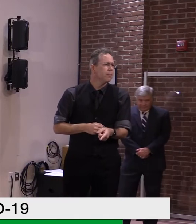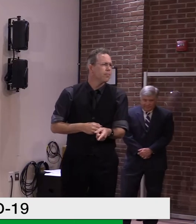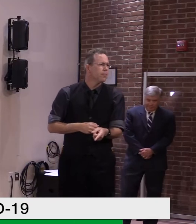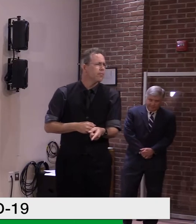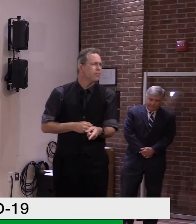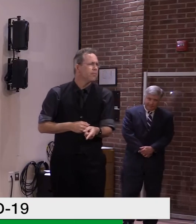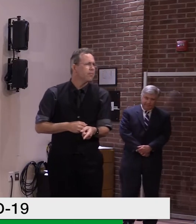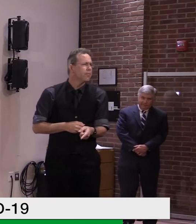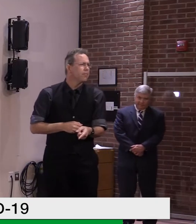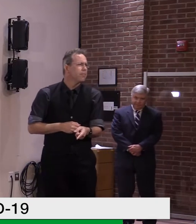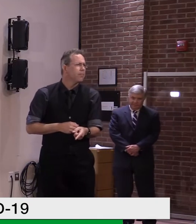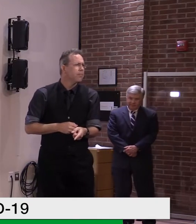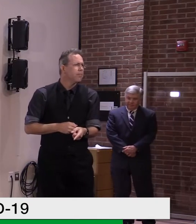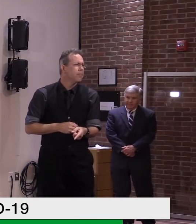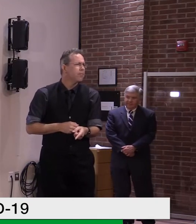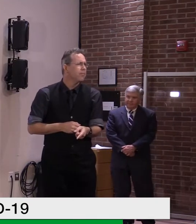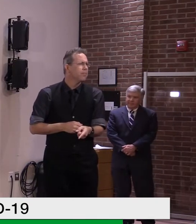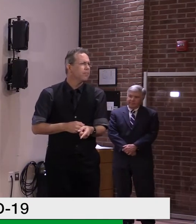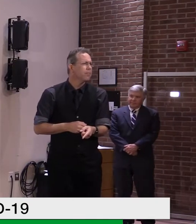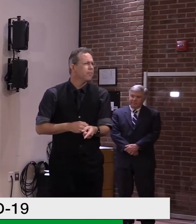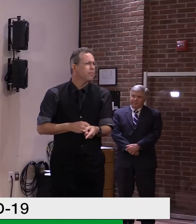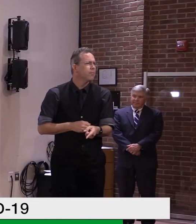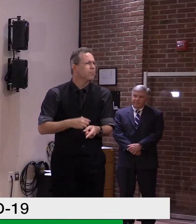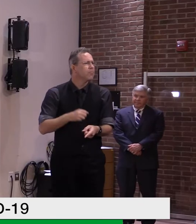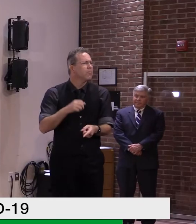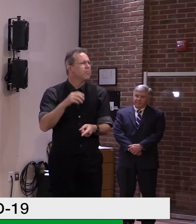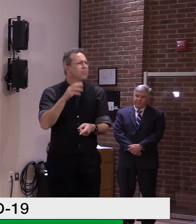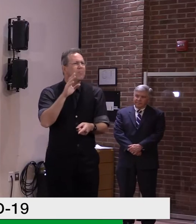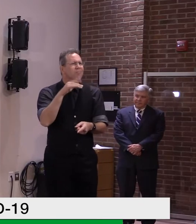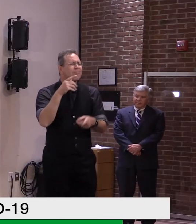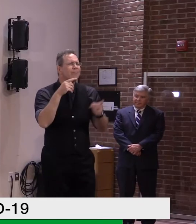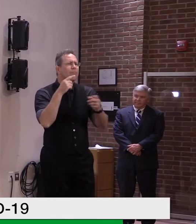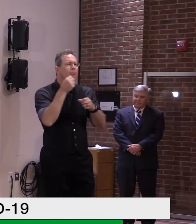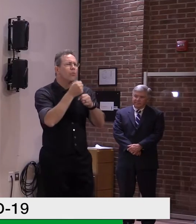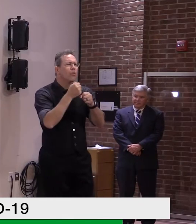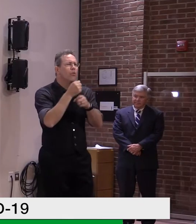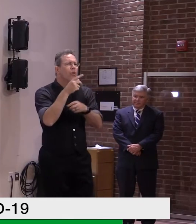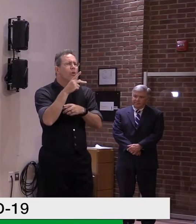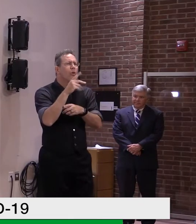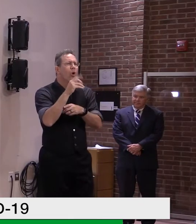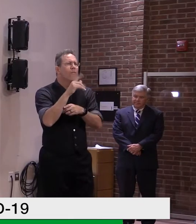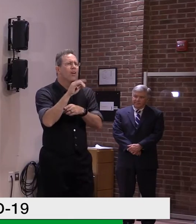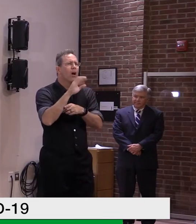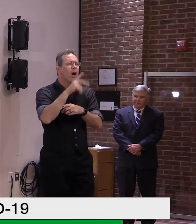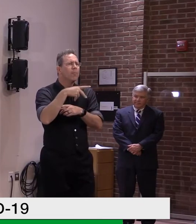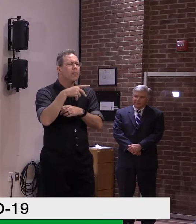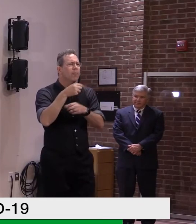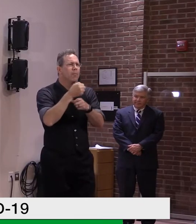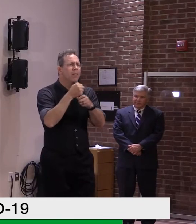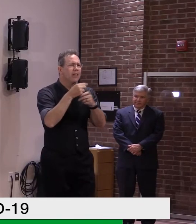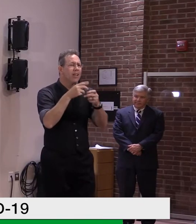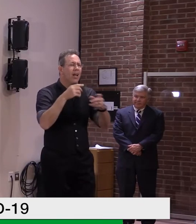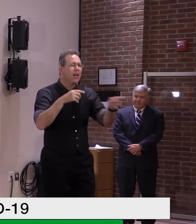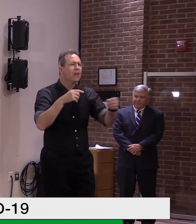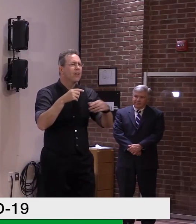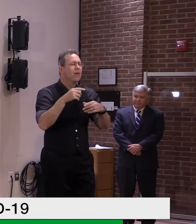empty buildings sitting there? Yeah, it's a great question. And this was a situation that surprised many